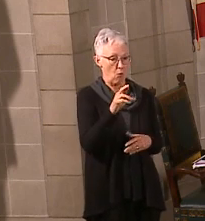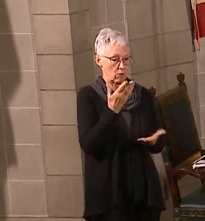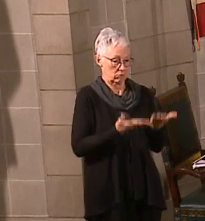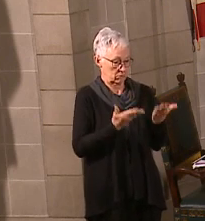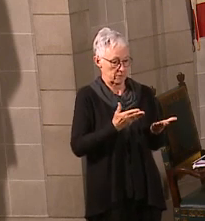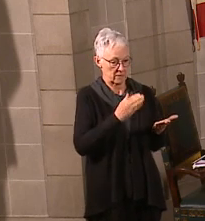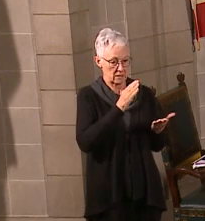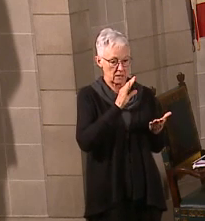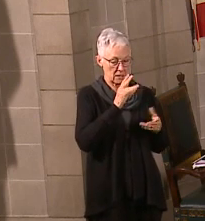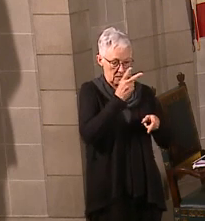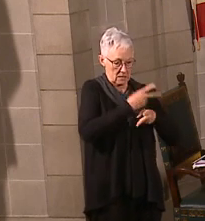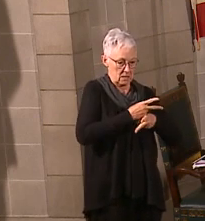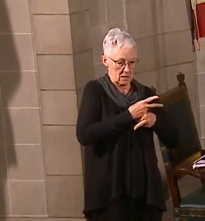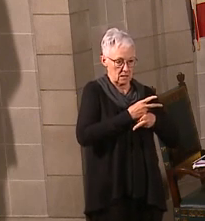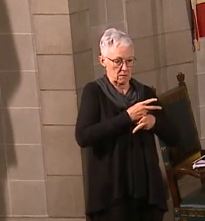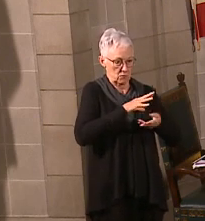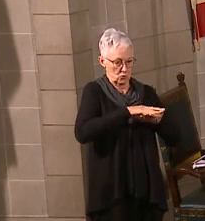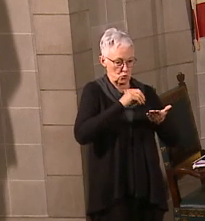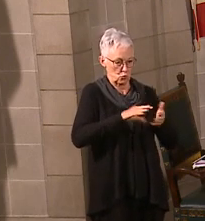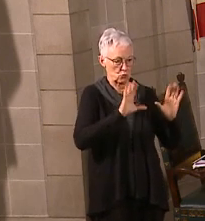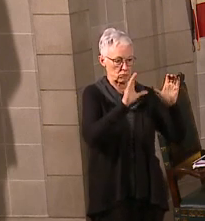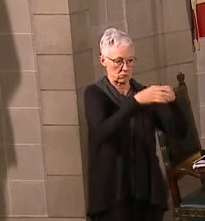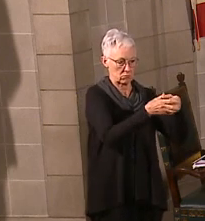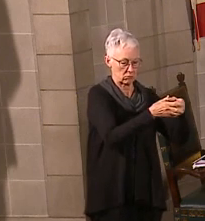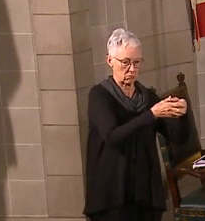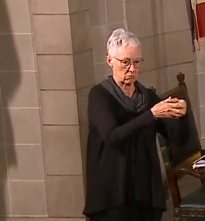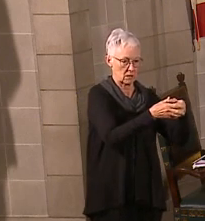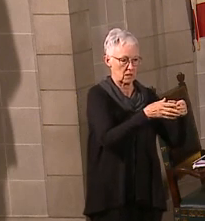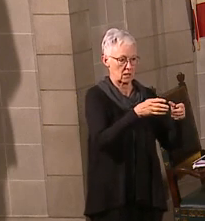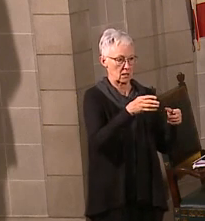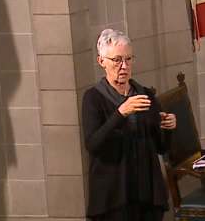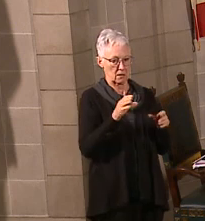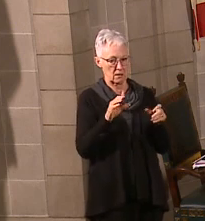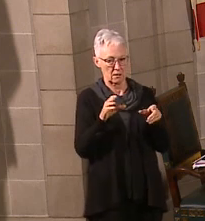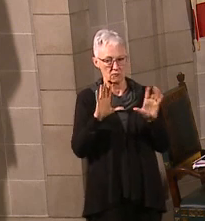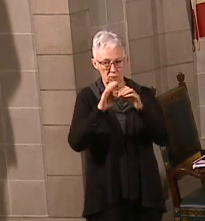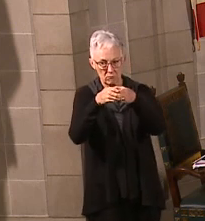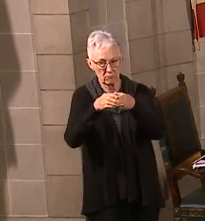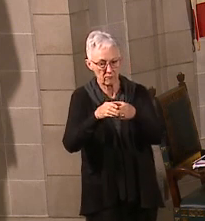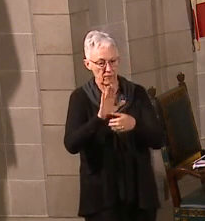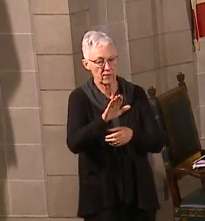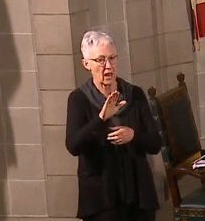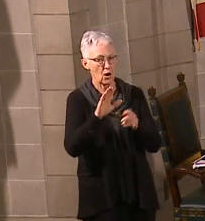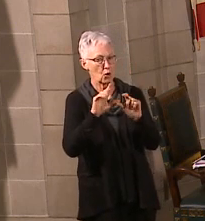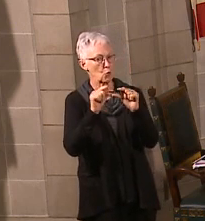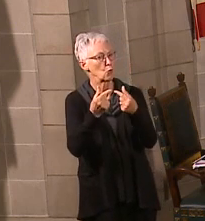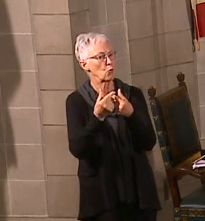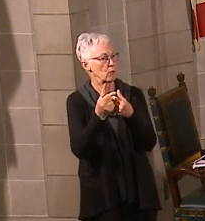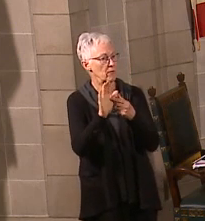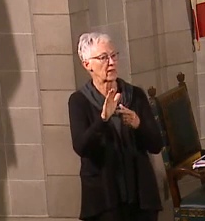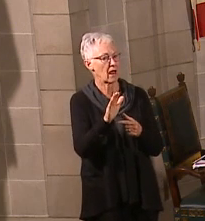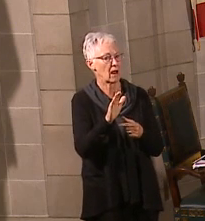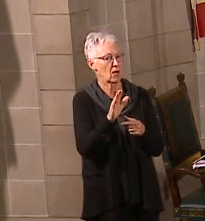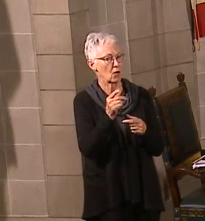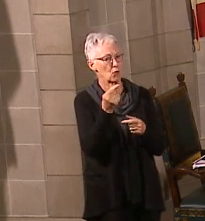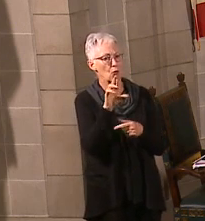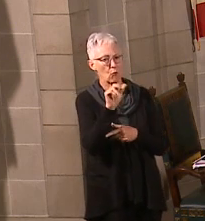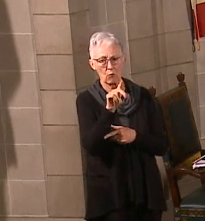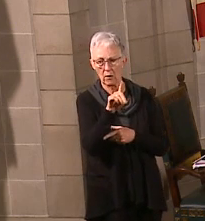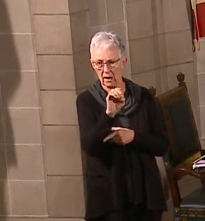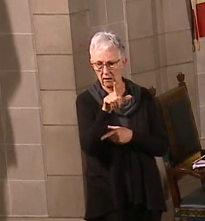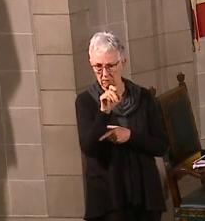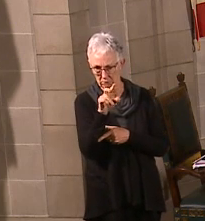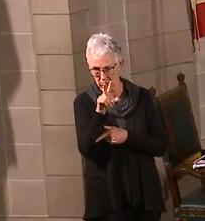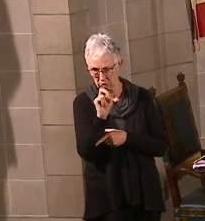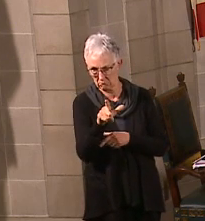keeping units of students together, similar to what's happened in daycare and similar to strategies, just just to lower the interactions that